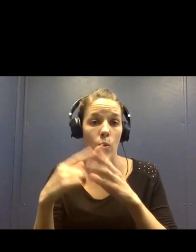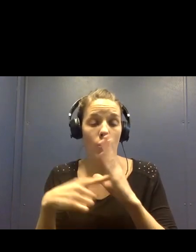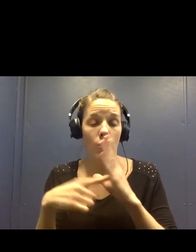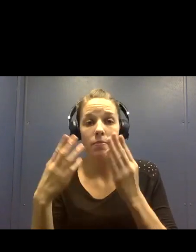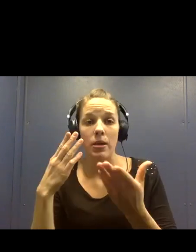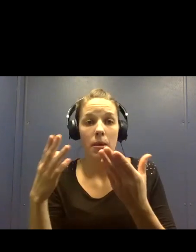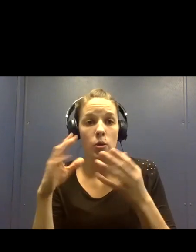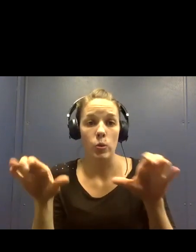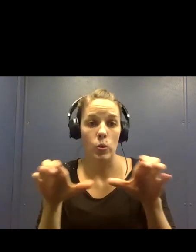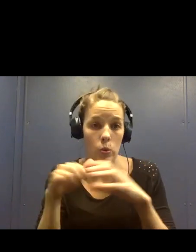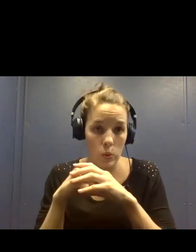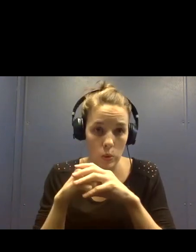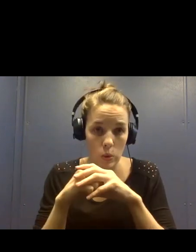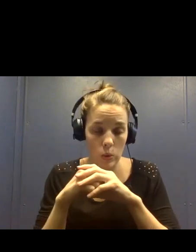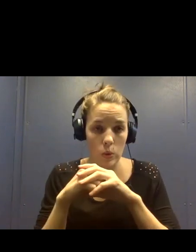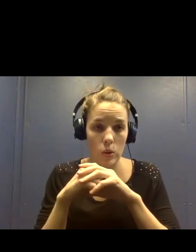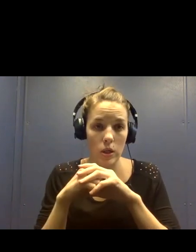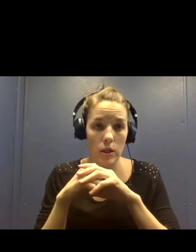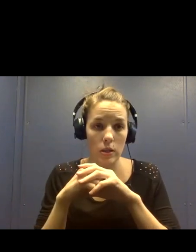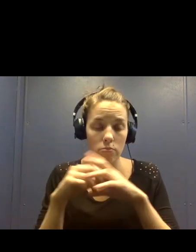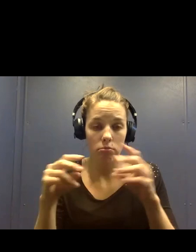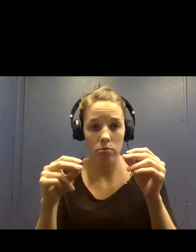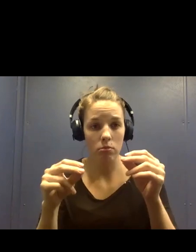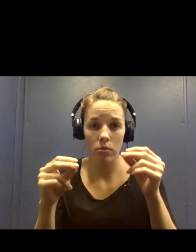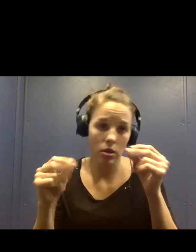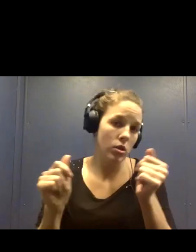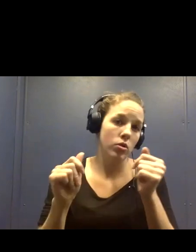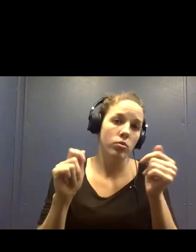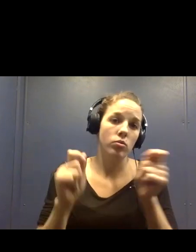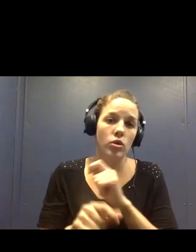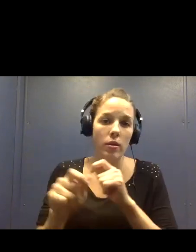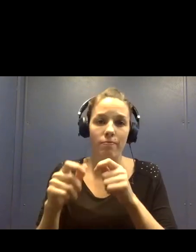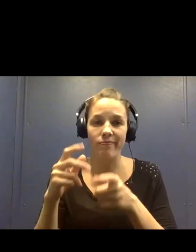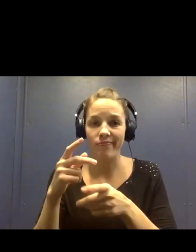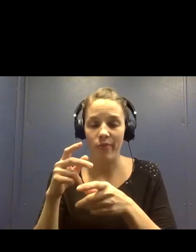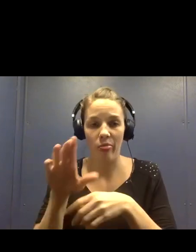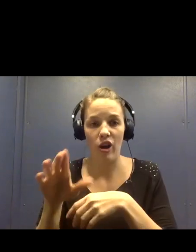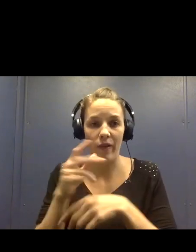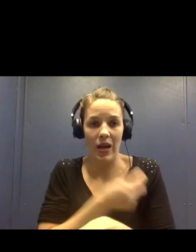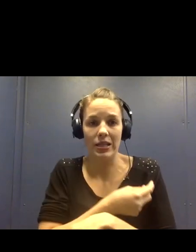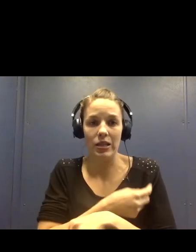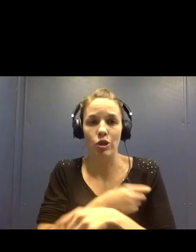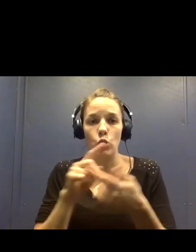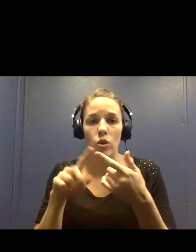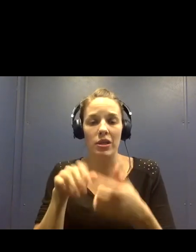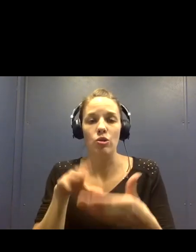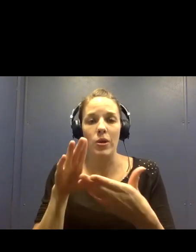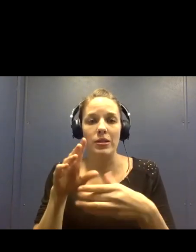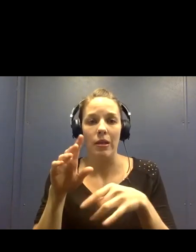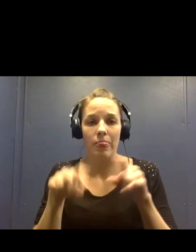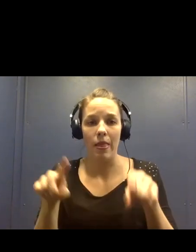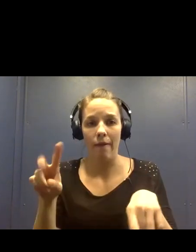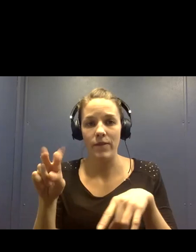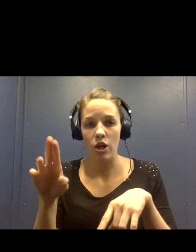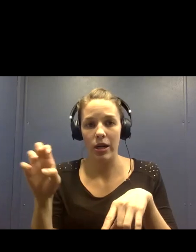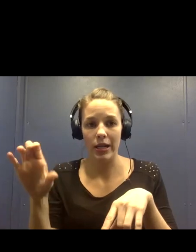be able to do to rapidly reformulate their vaccines to address the variants if it becomes